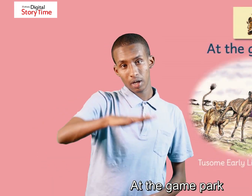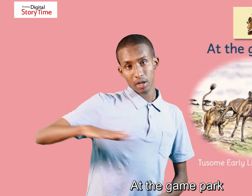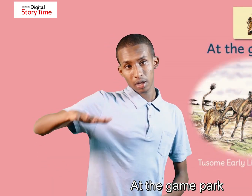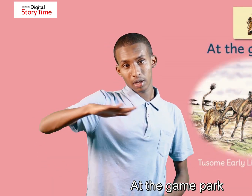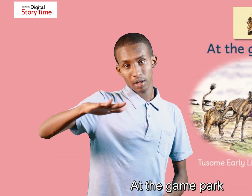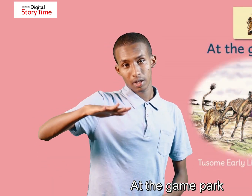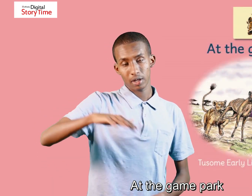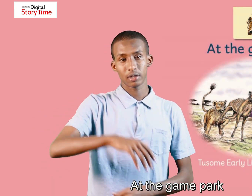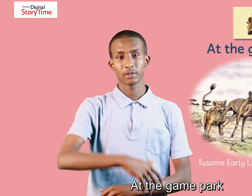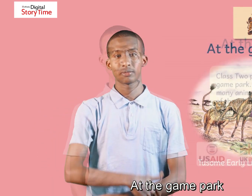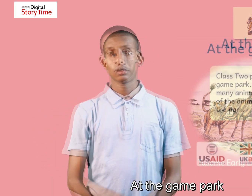At the game park.